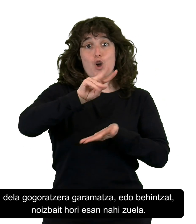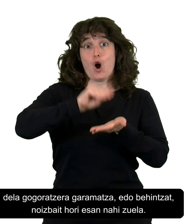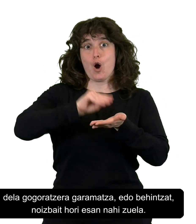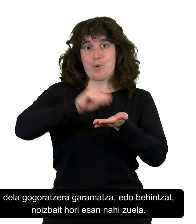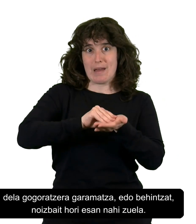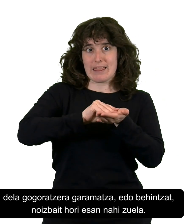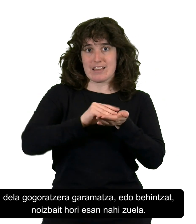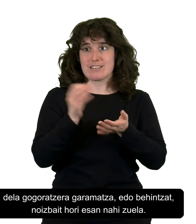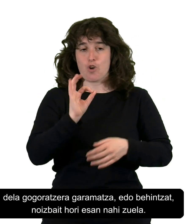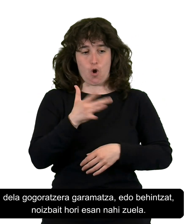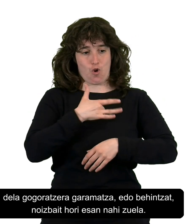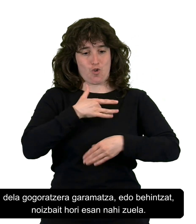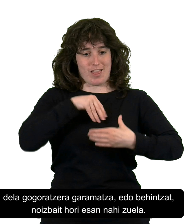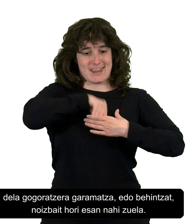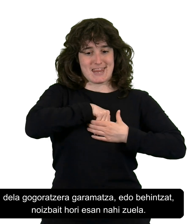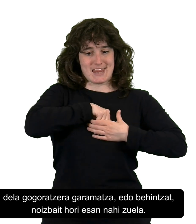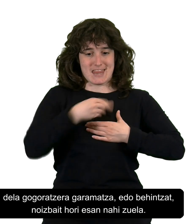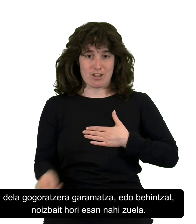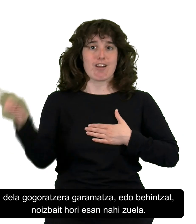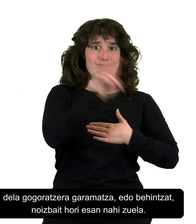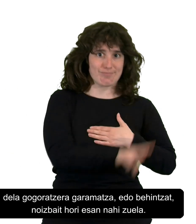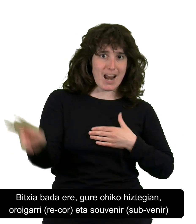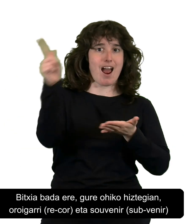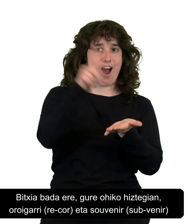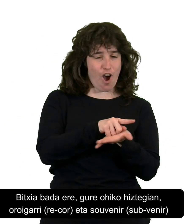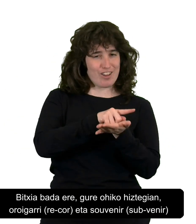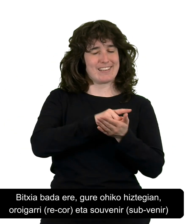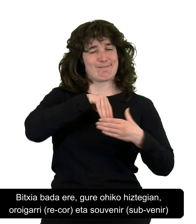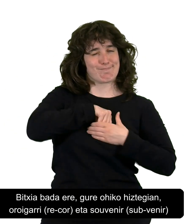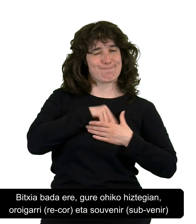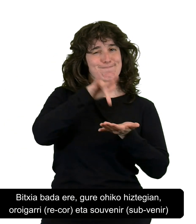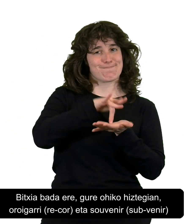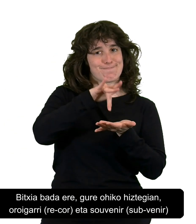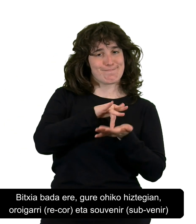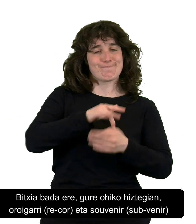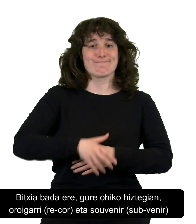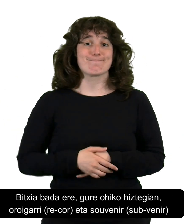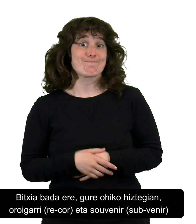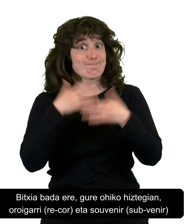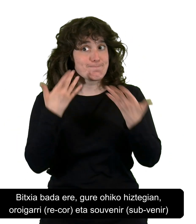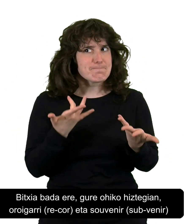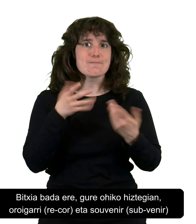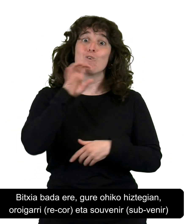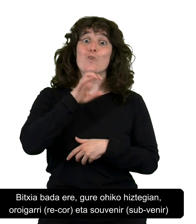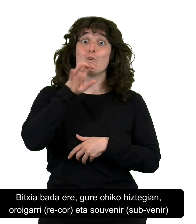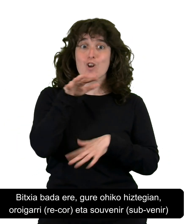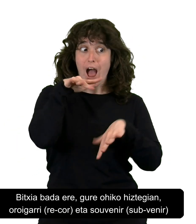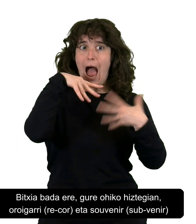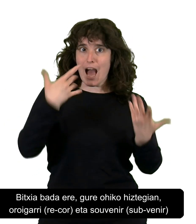behintzat noizbait hori esan nahi zuela. Bitxia bada ere, gure ohiko hiztegian oroigarri